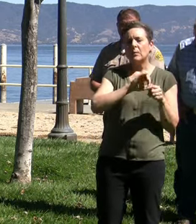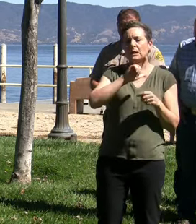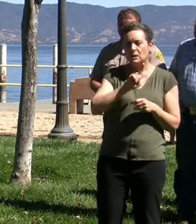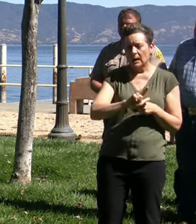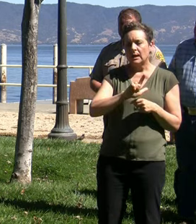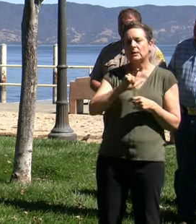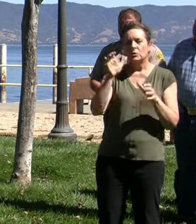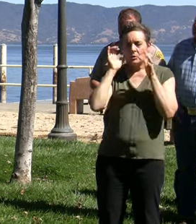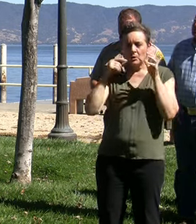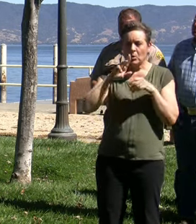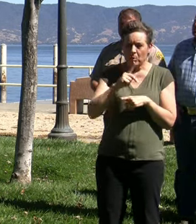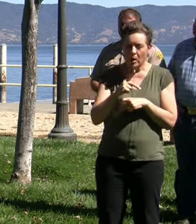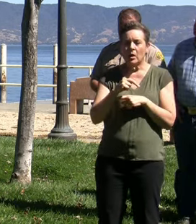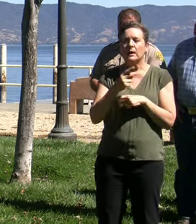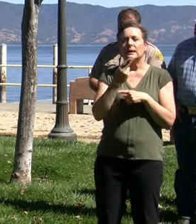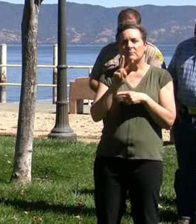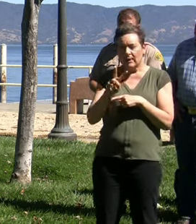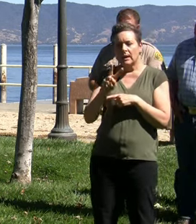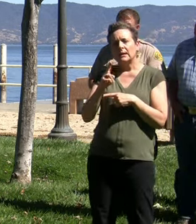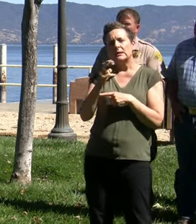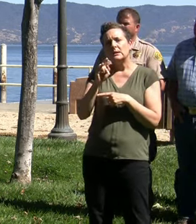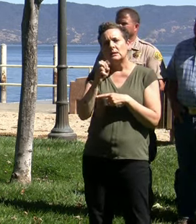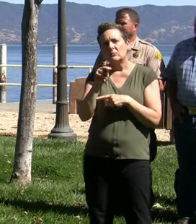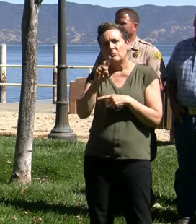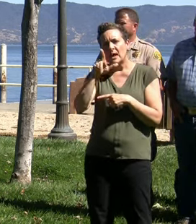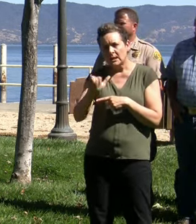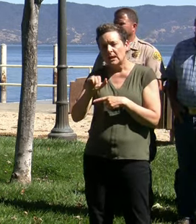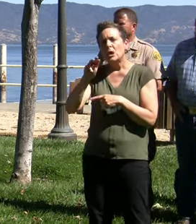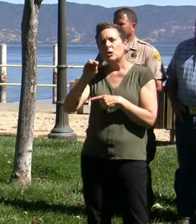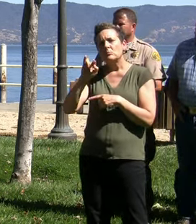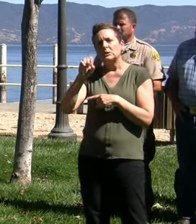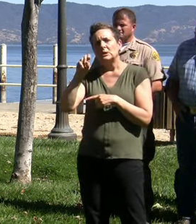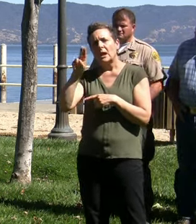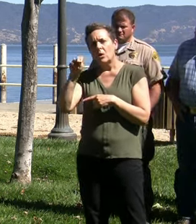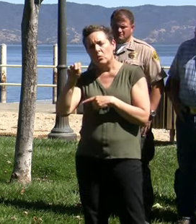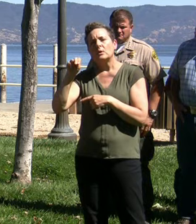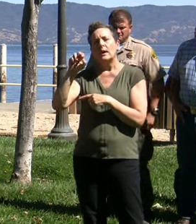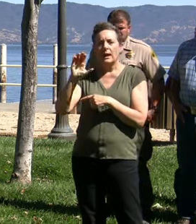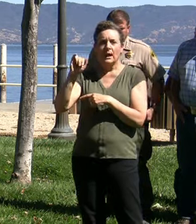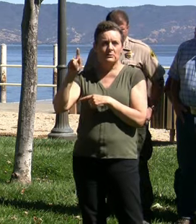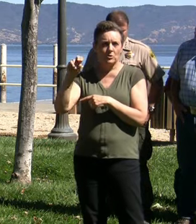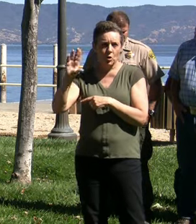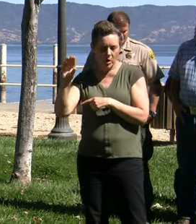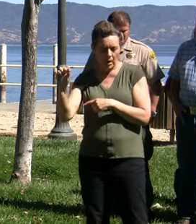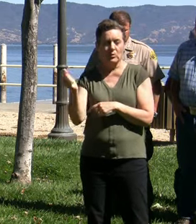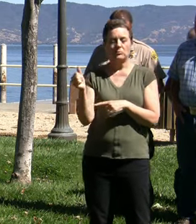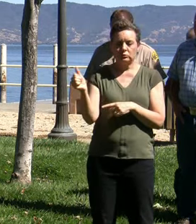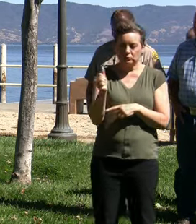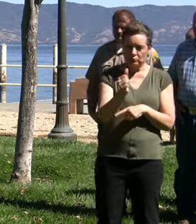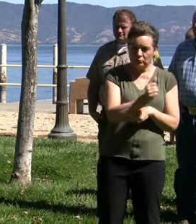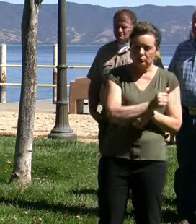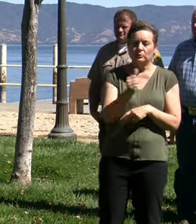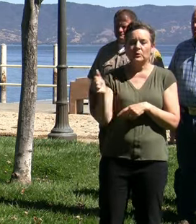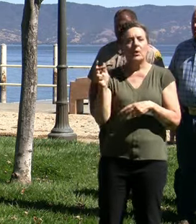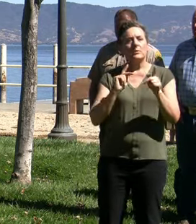Valley Lake, Middletown, and Calistoga. This is specifically for evacuees who need to be able to move